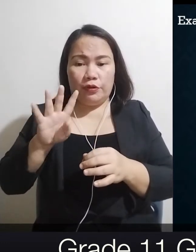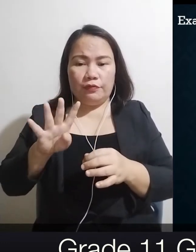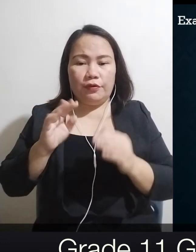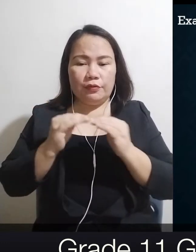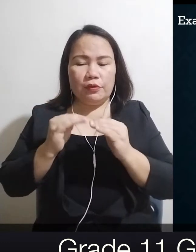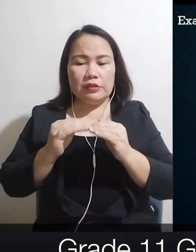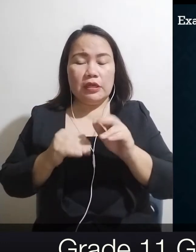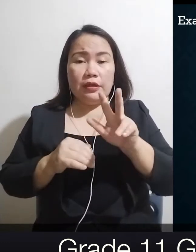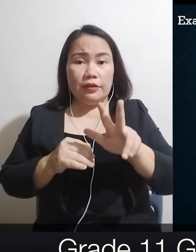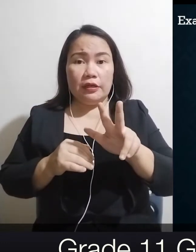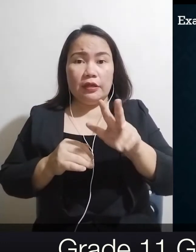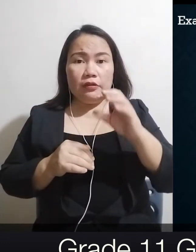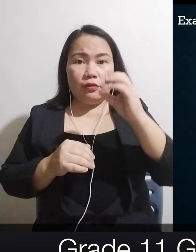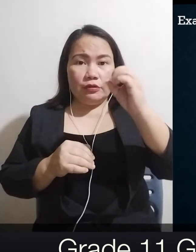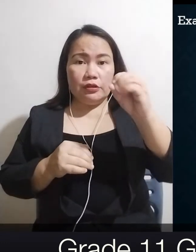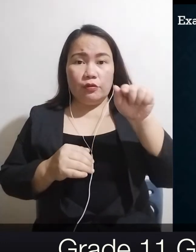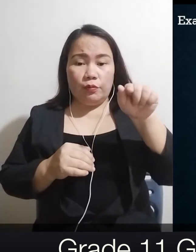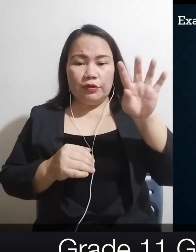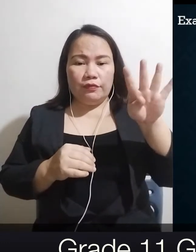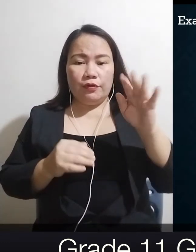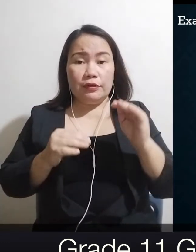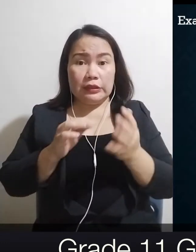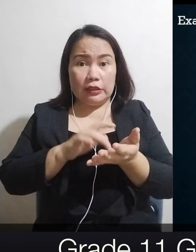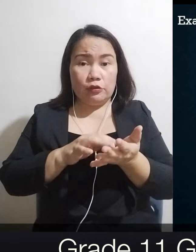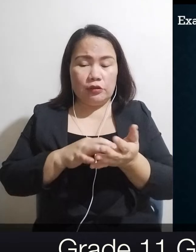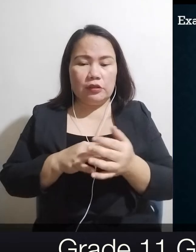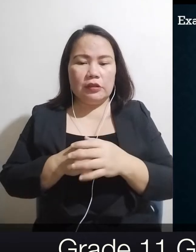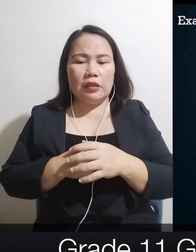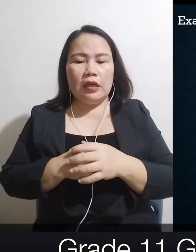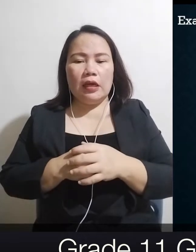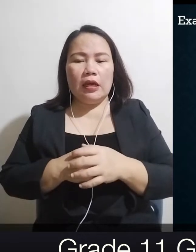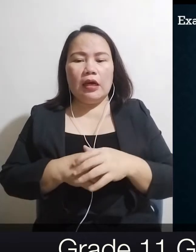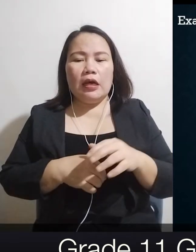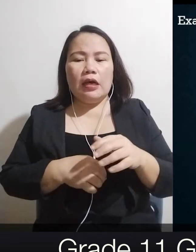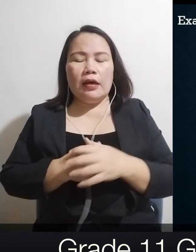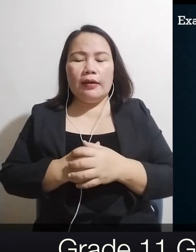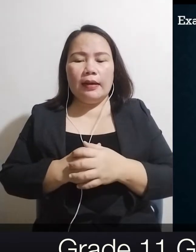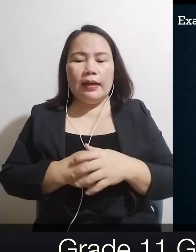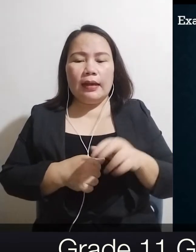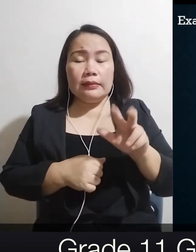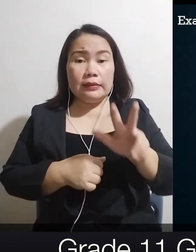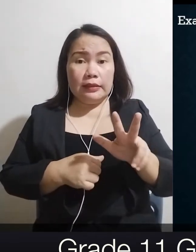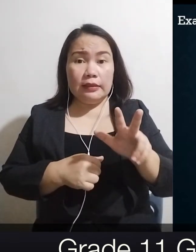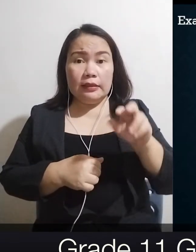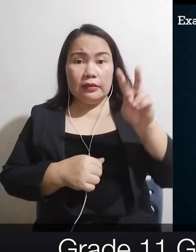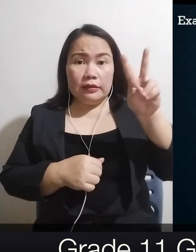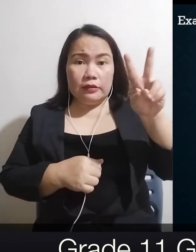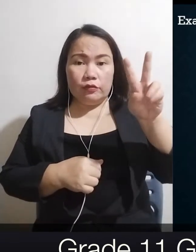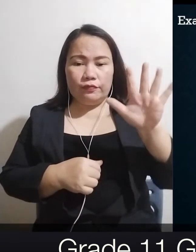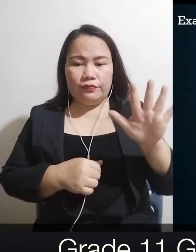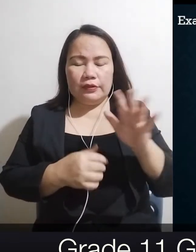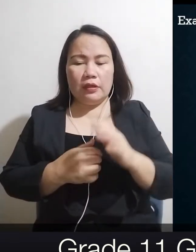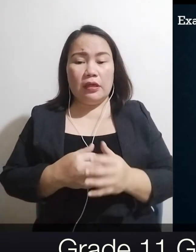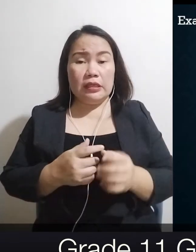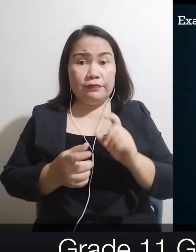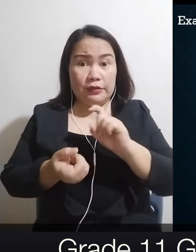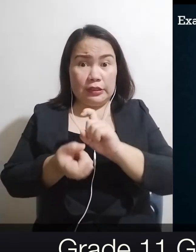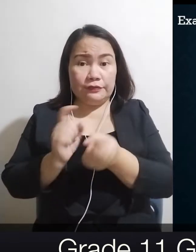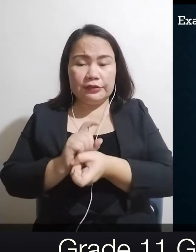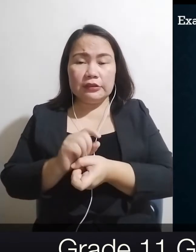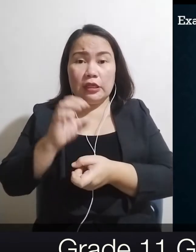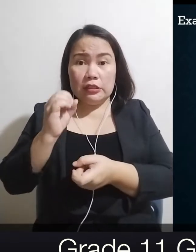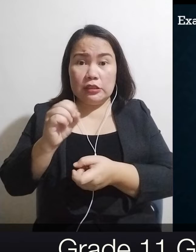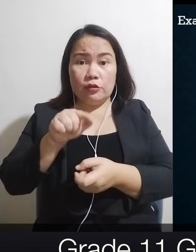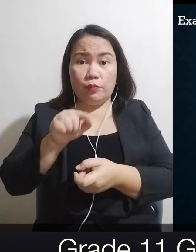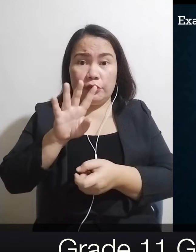raised to 0.4. Is equal to 3 raised to 2 over 5. Why 2 over 5? Kapag